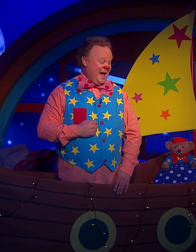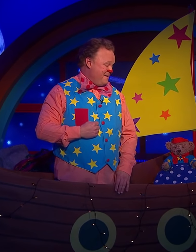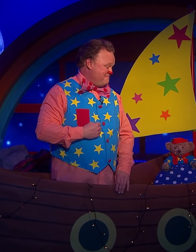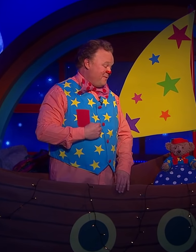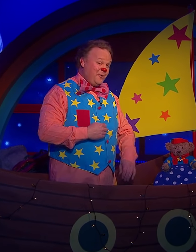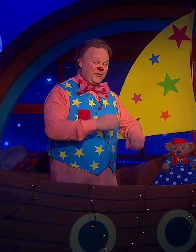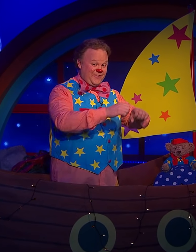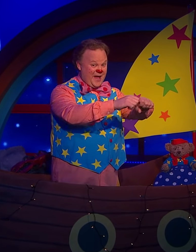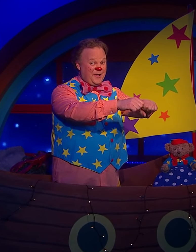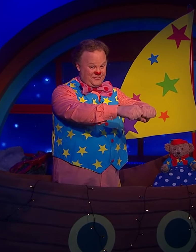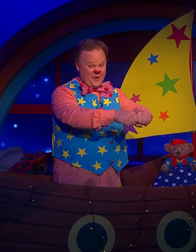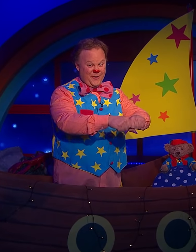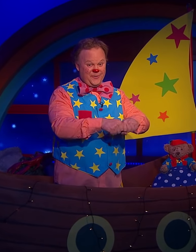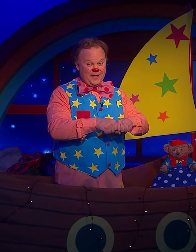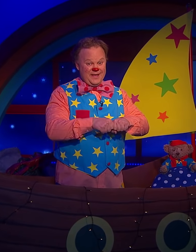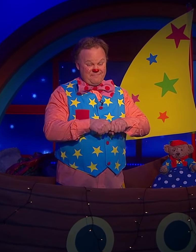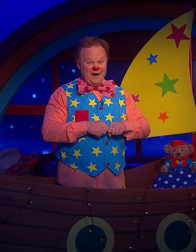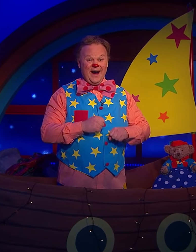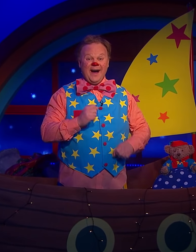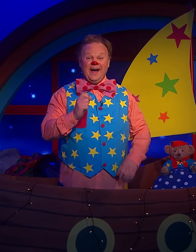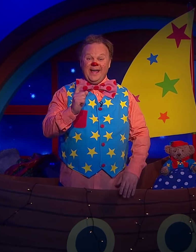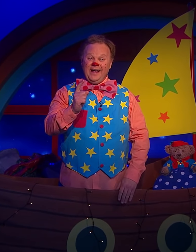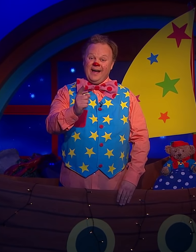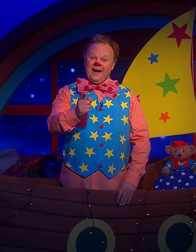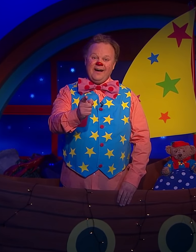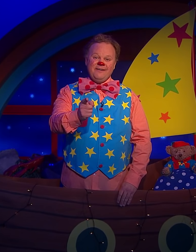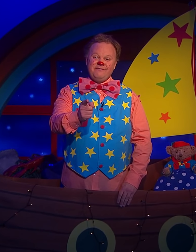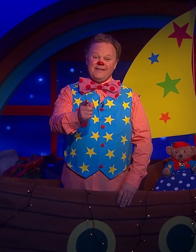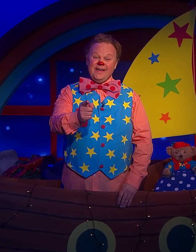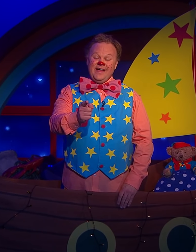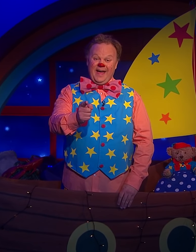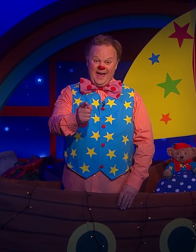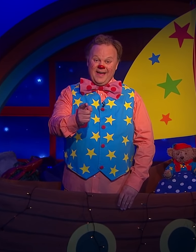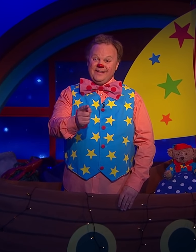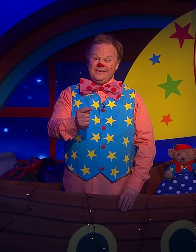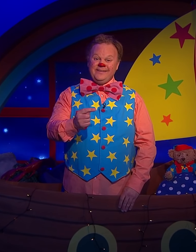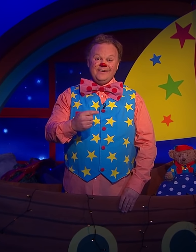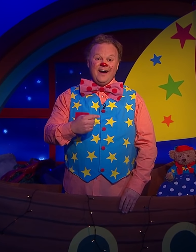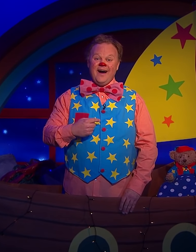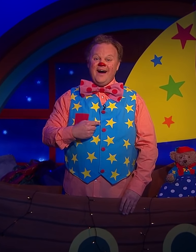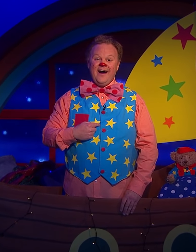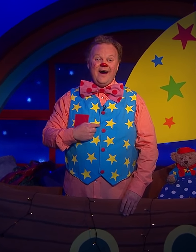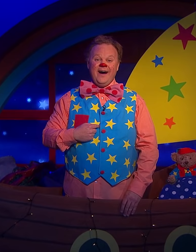and both shall row, my love and